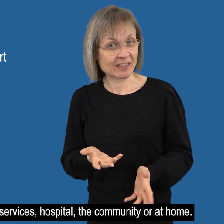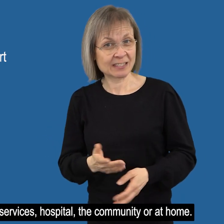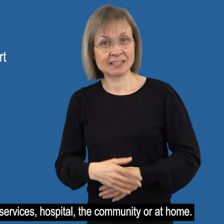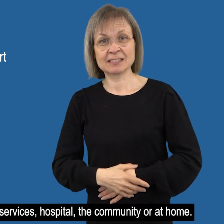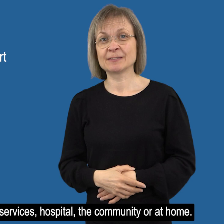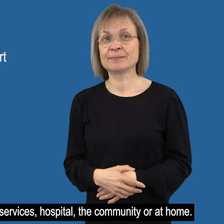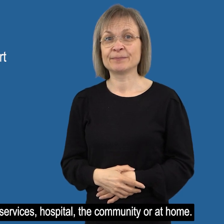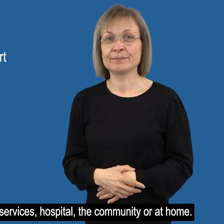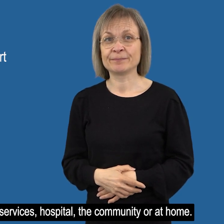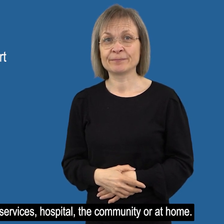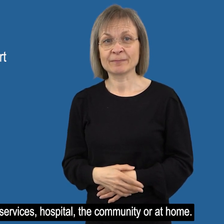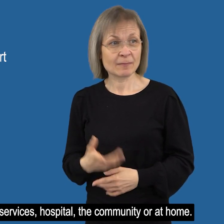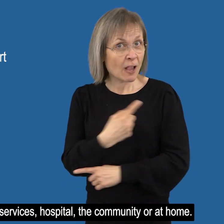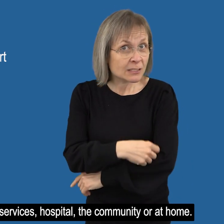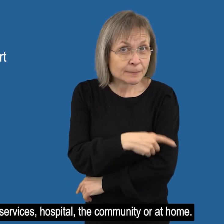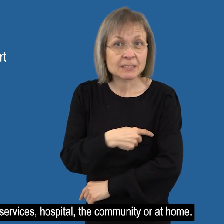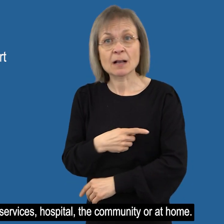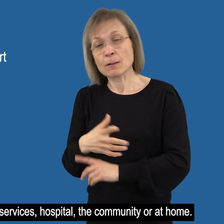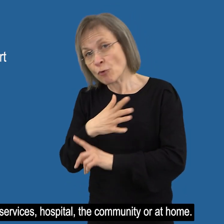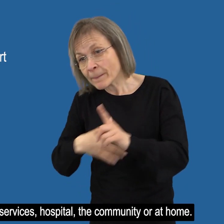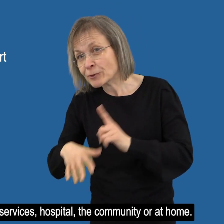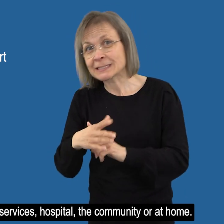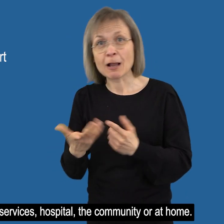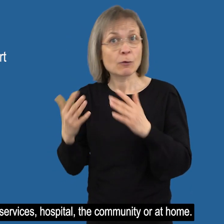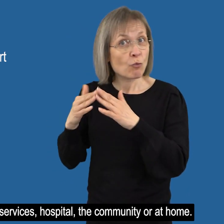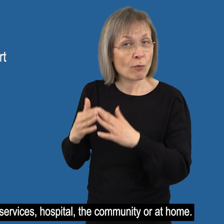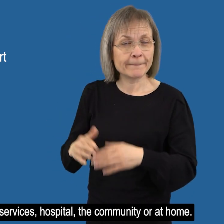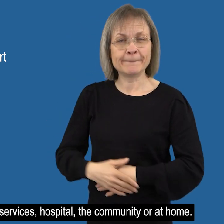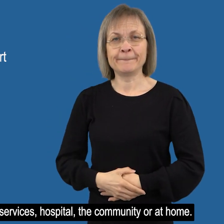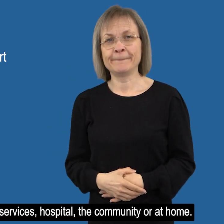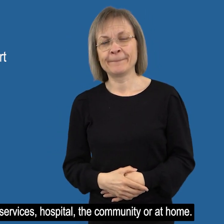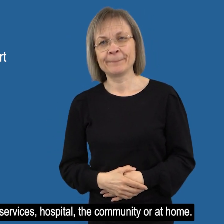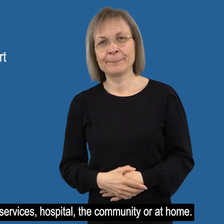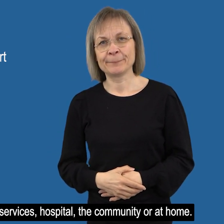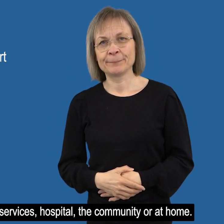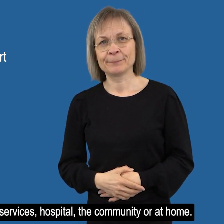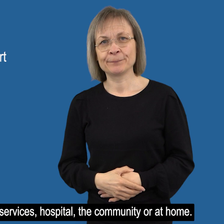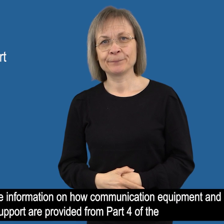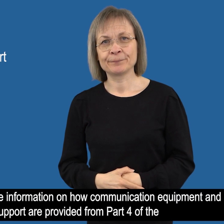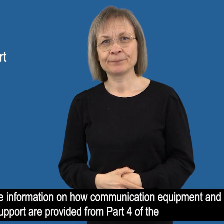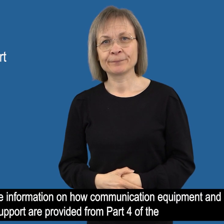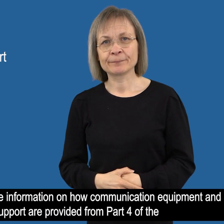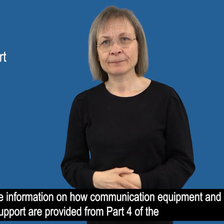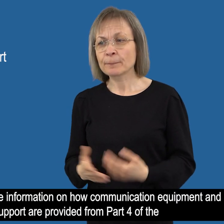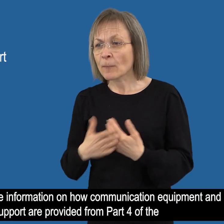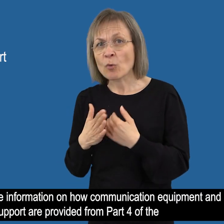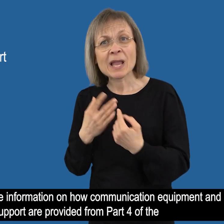health services, hospital, the community, or at home. I can find more information on how